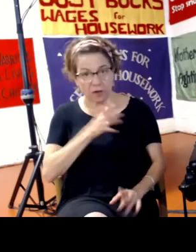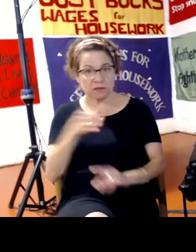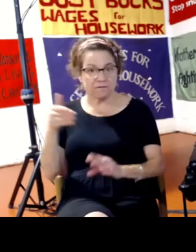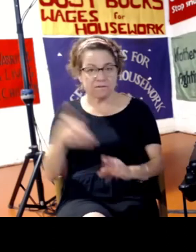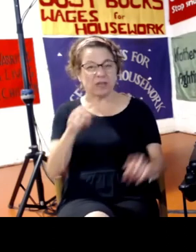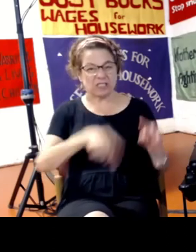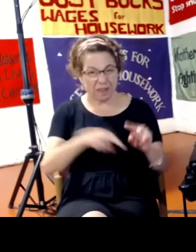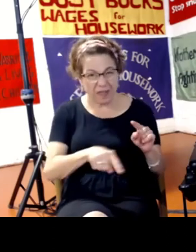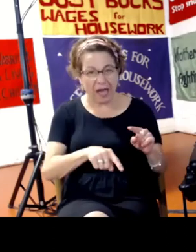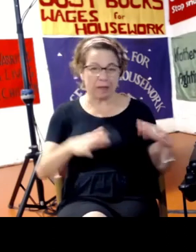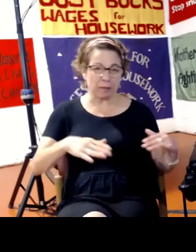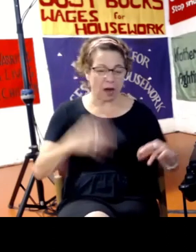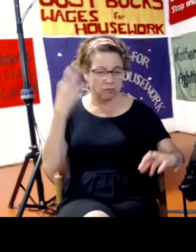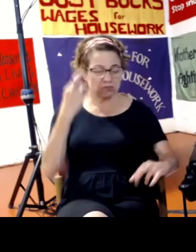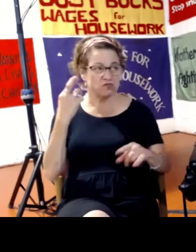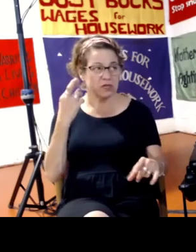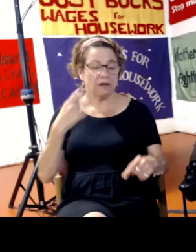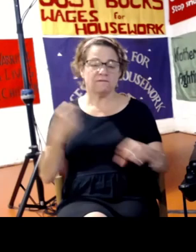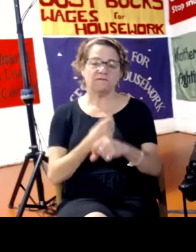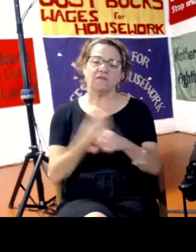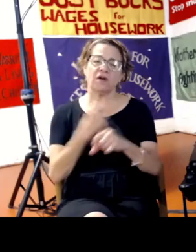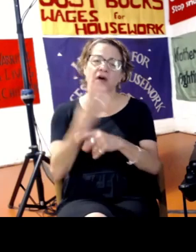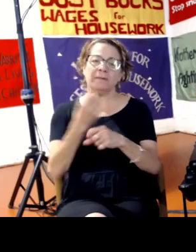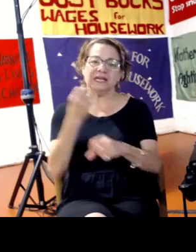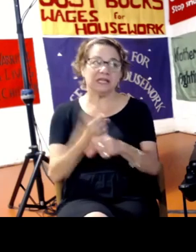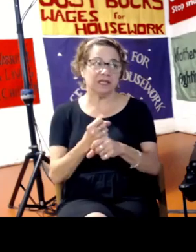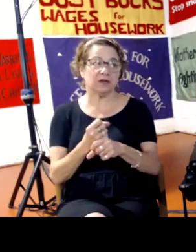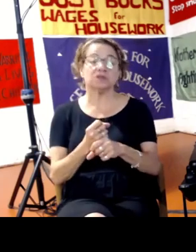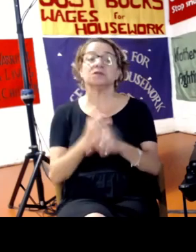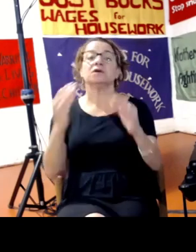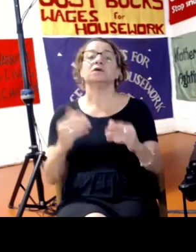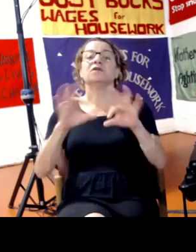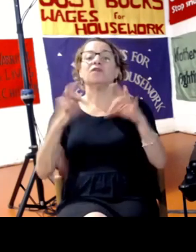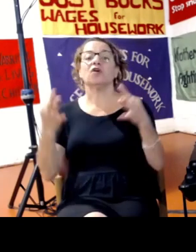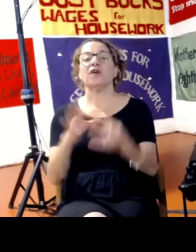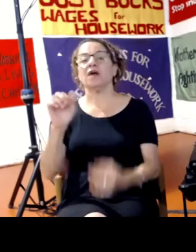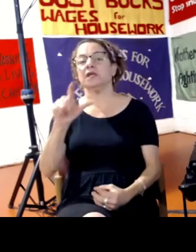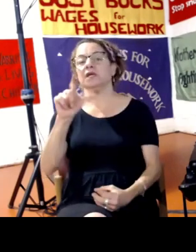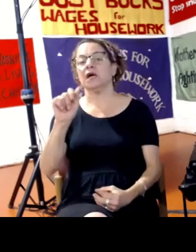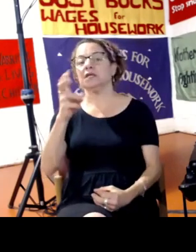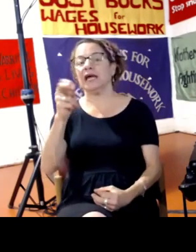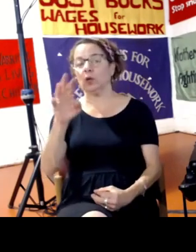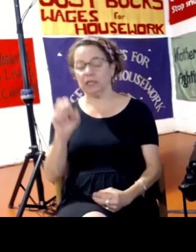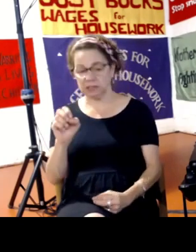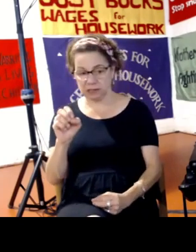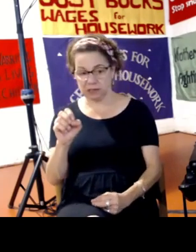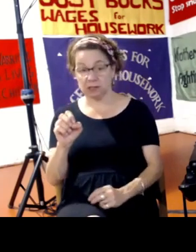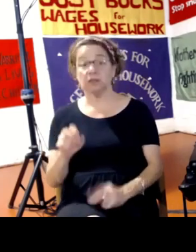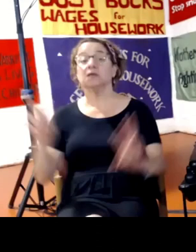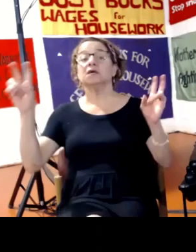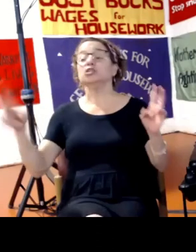Rathbone fought for many decades for family allowance. She said women were the